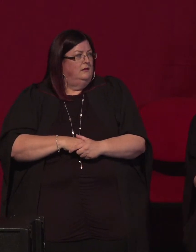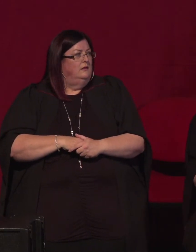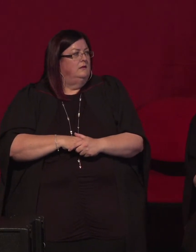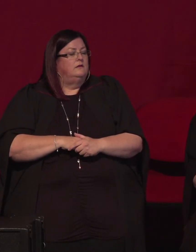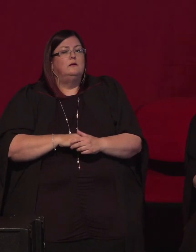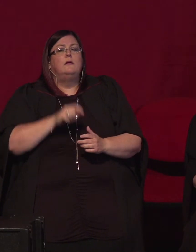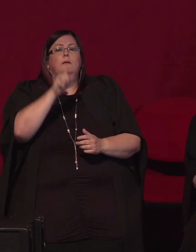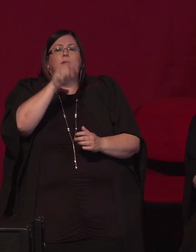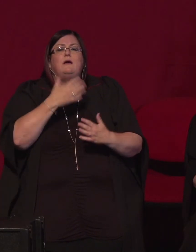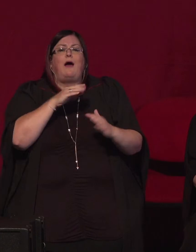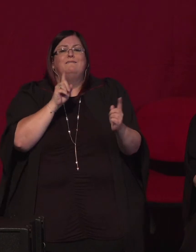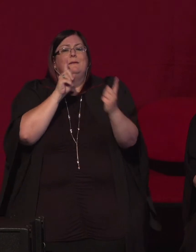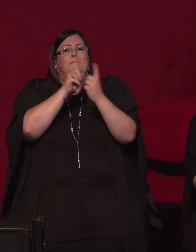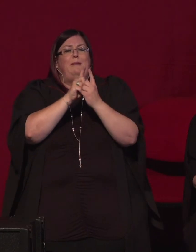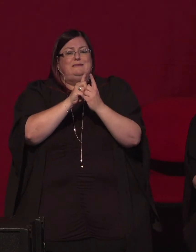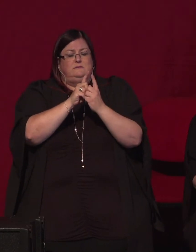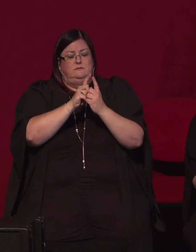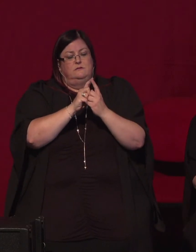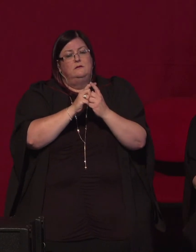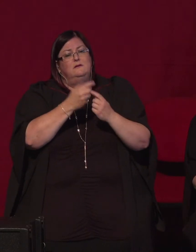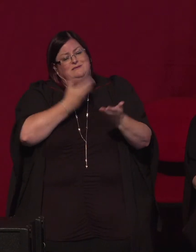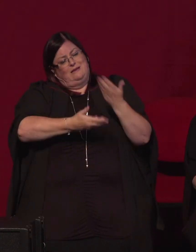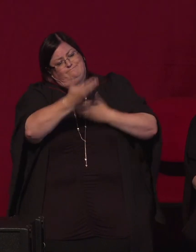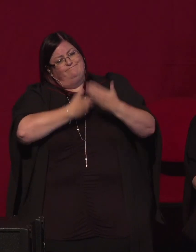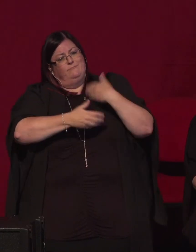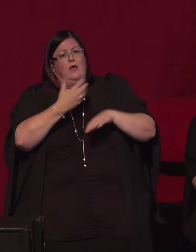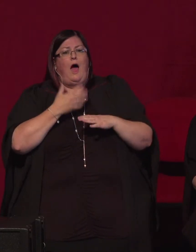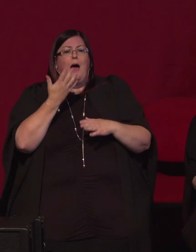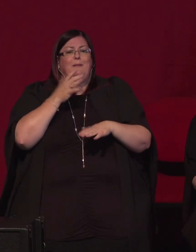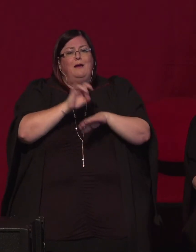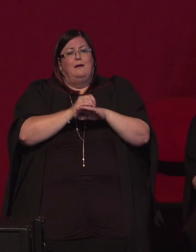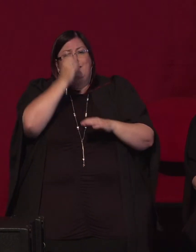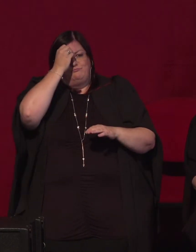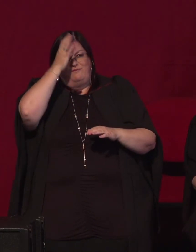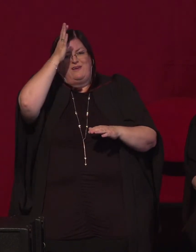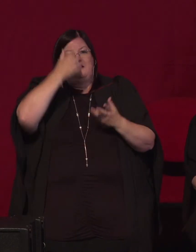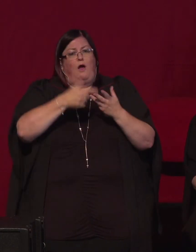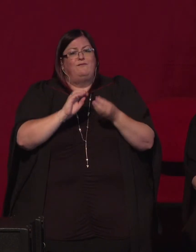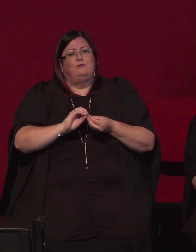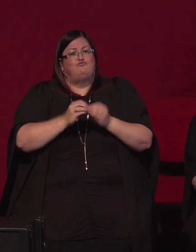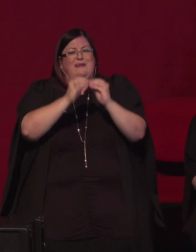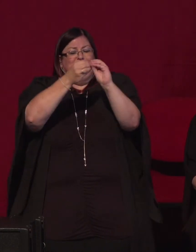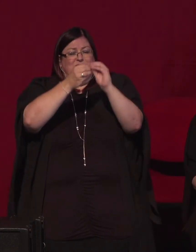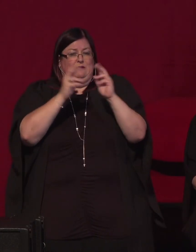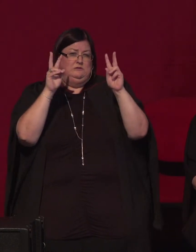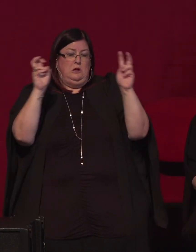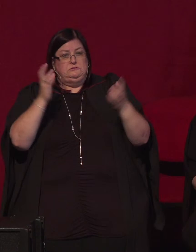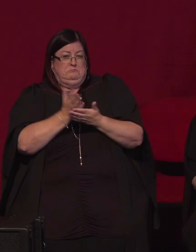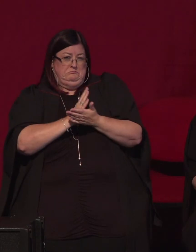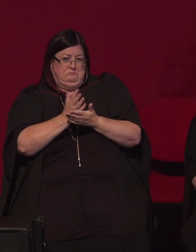Somebody I met who described himself interestingly as a professor of creativity, which is a very curious title,